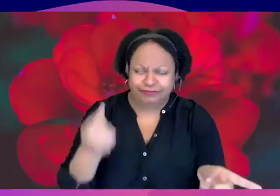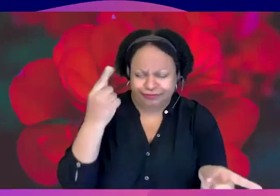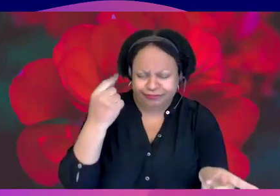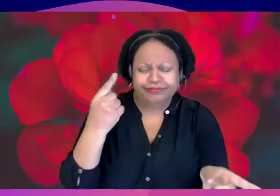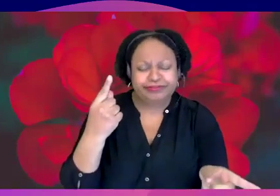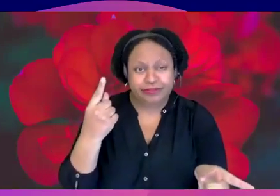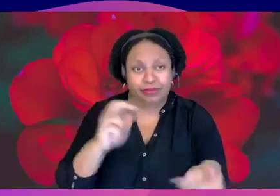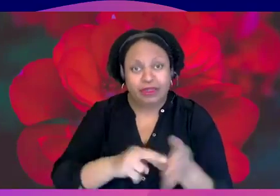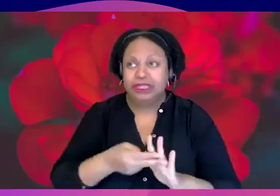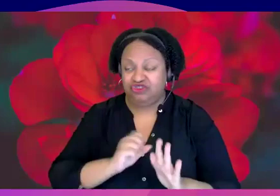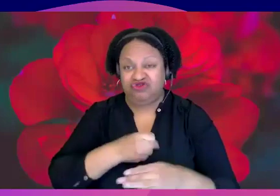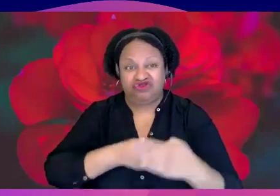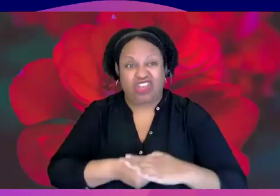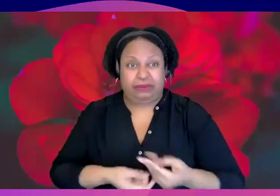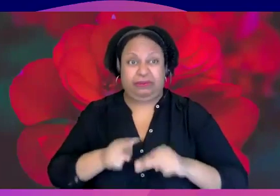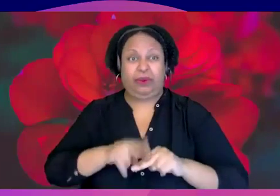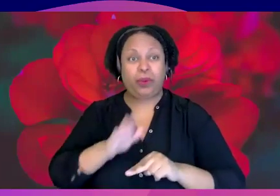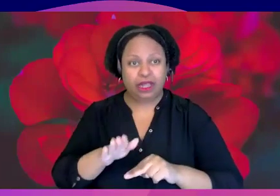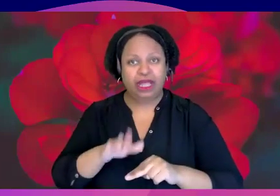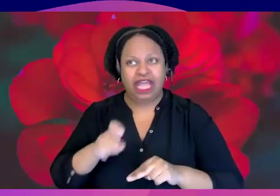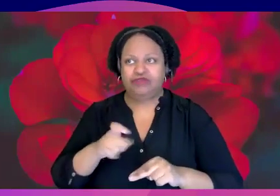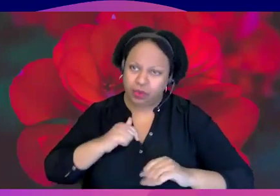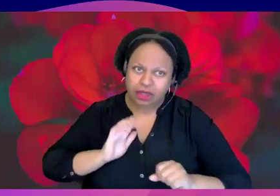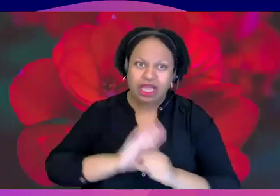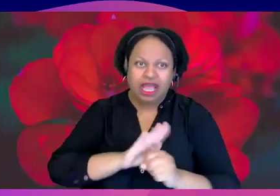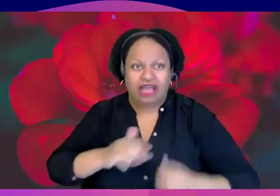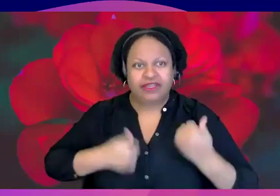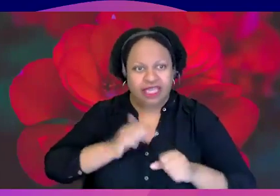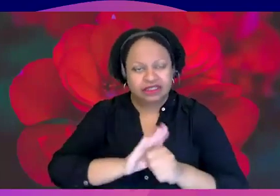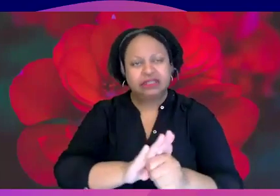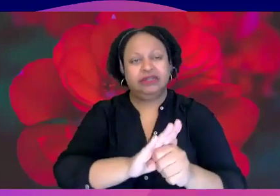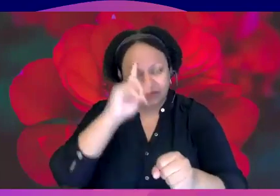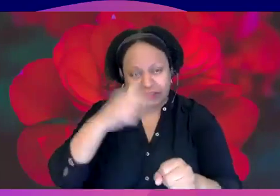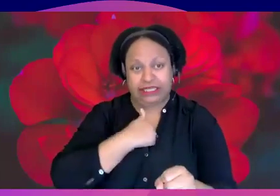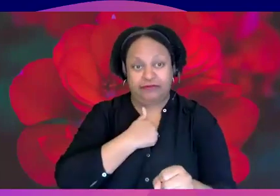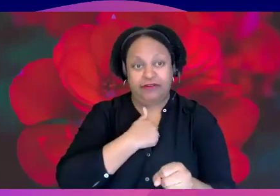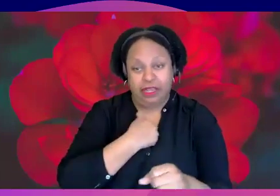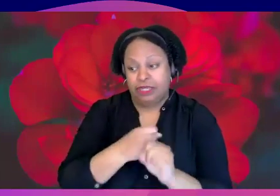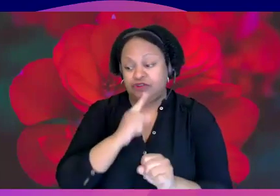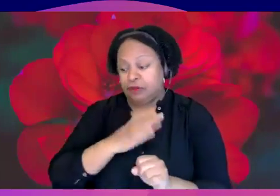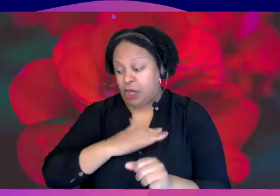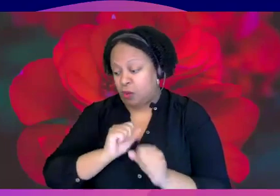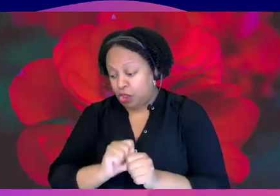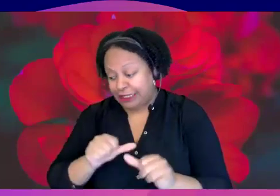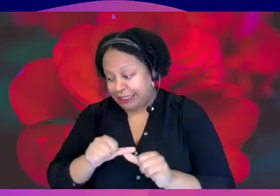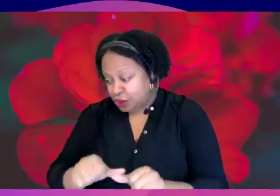our stress, right? When we have to engage in advocacy efforts to ensure the viability of our work,